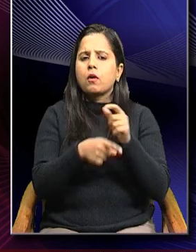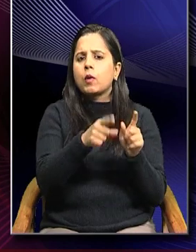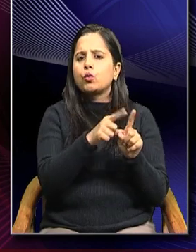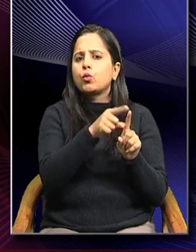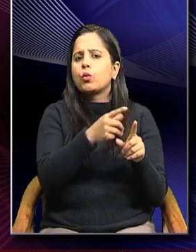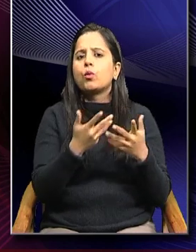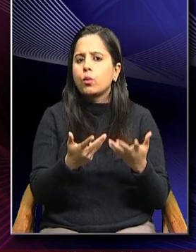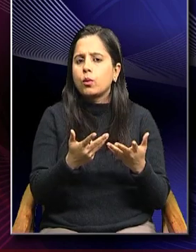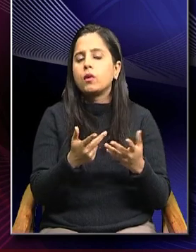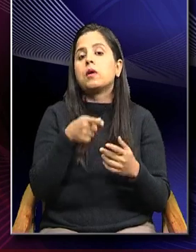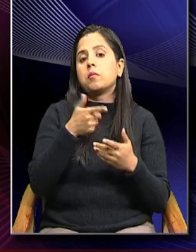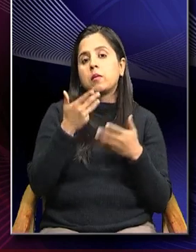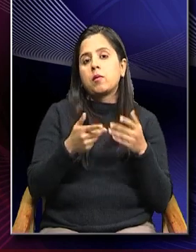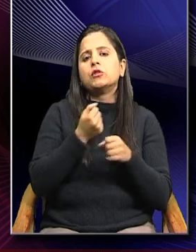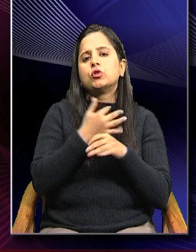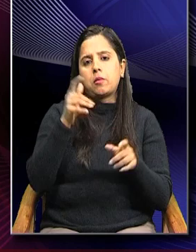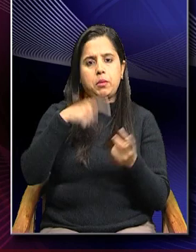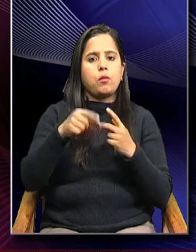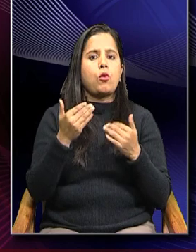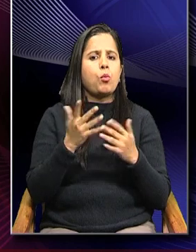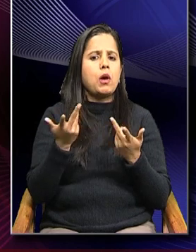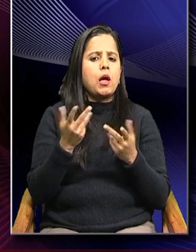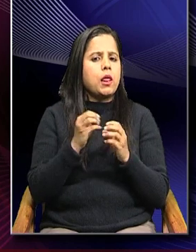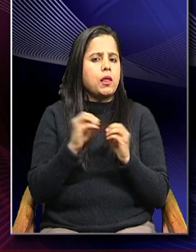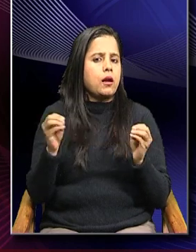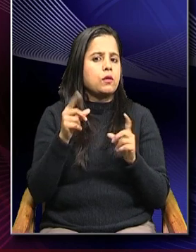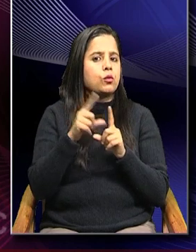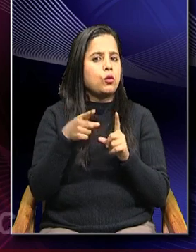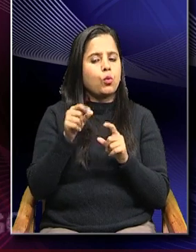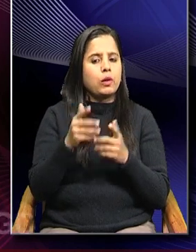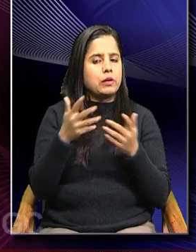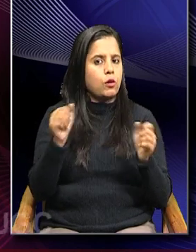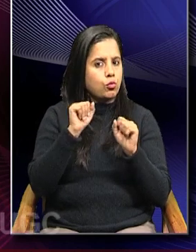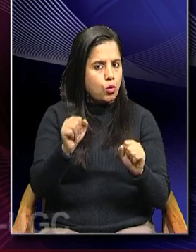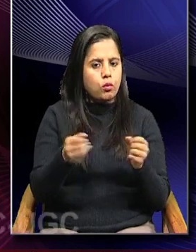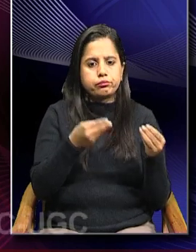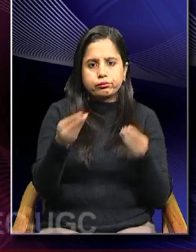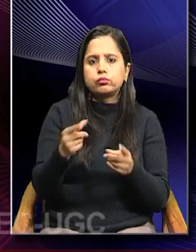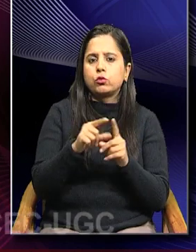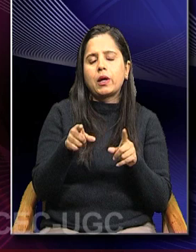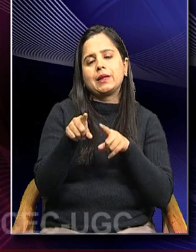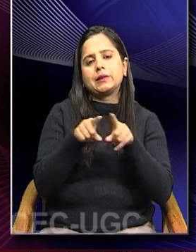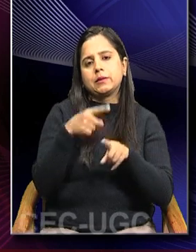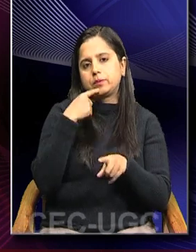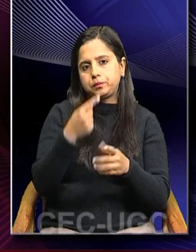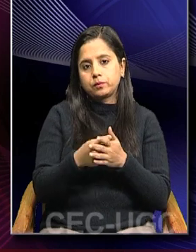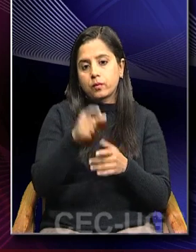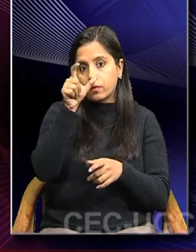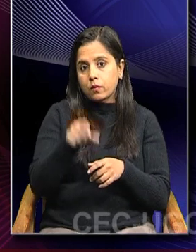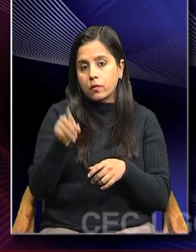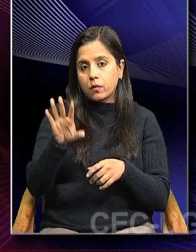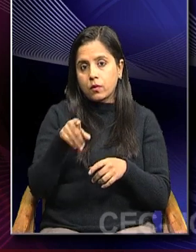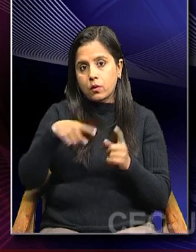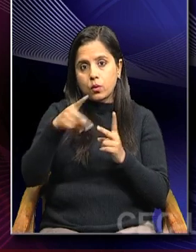doing. And there can be a general public who has nothing to do with your products, with your offerings. Like suppose if there is a person who is